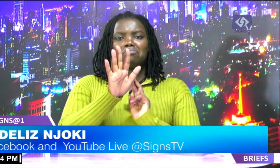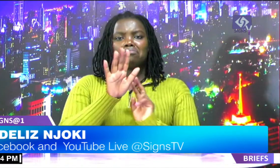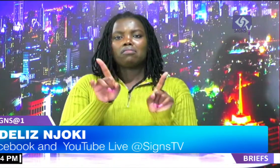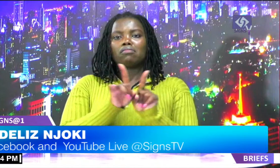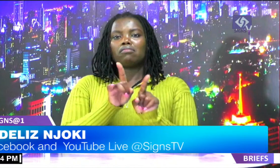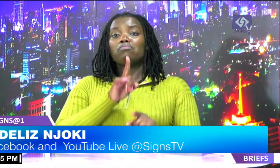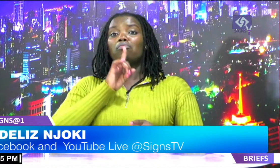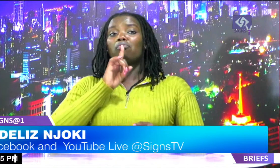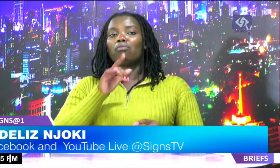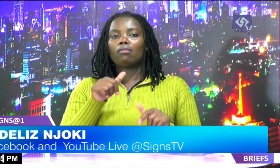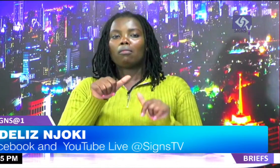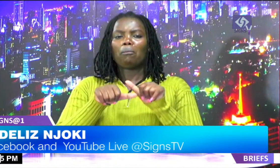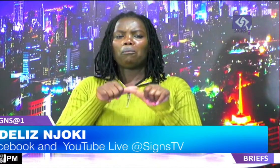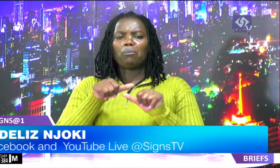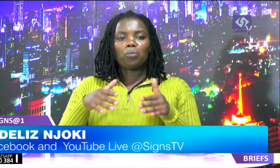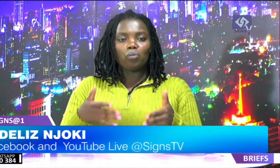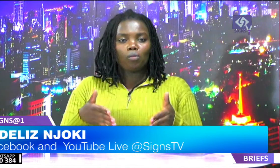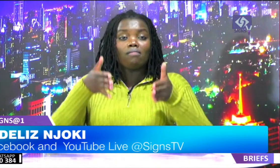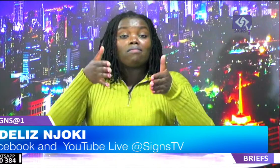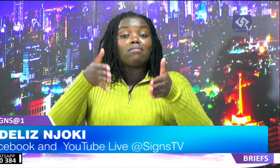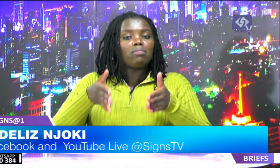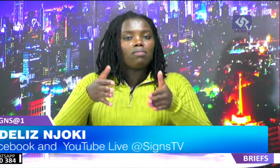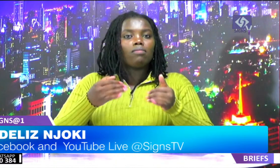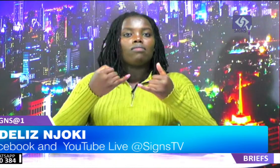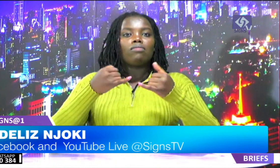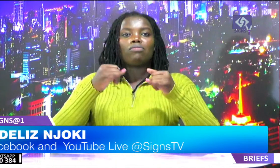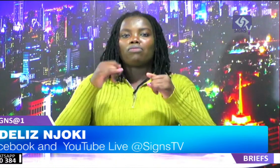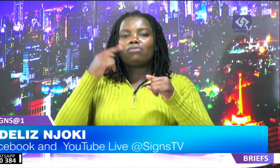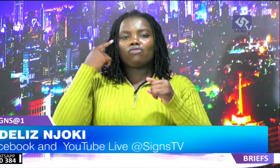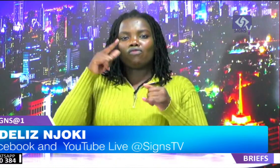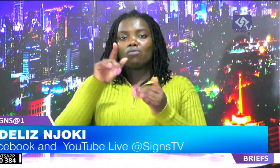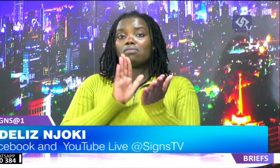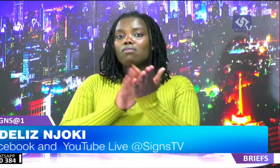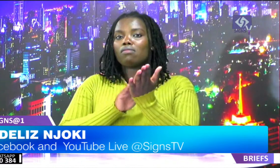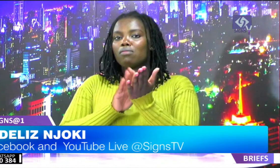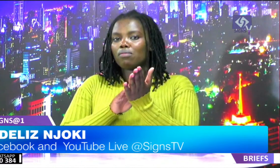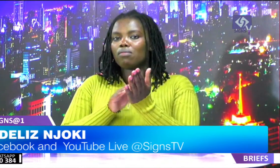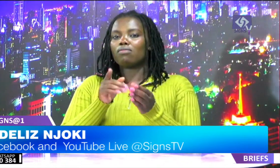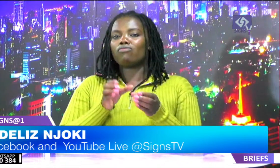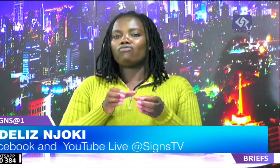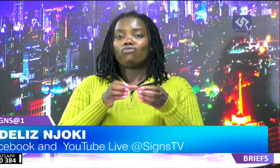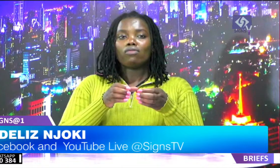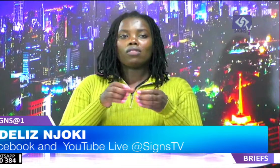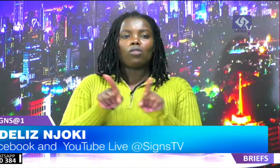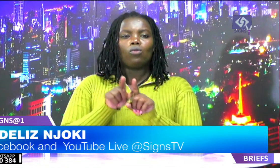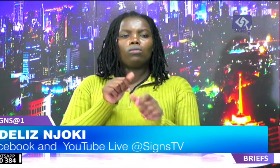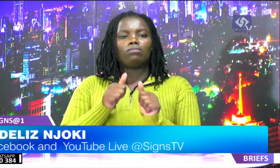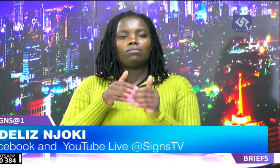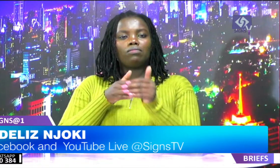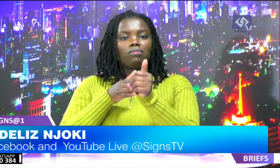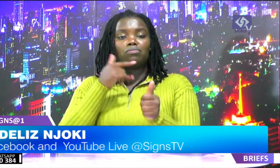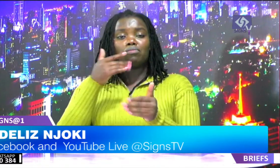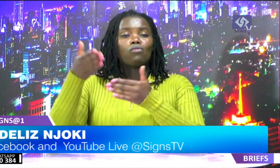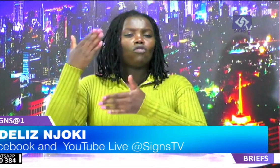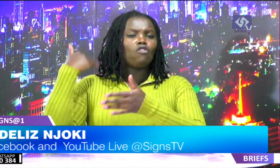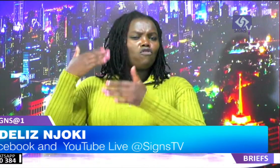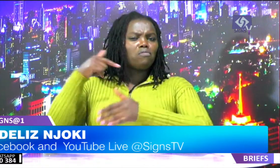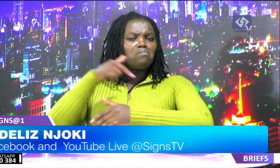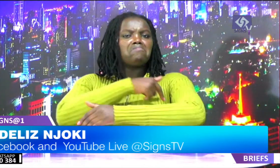National Task Force and Police reforms and has directed the immediate implementation of its